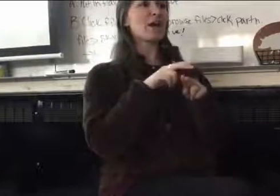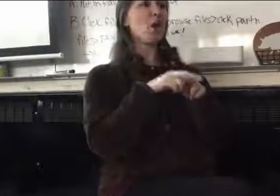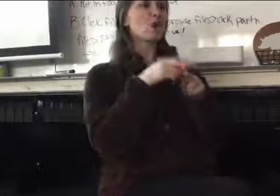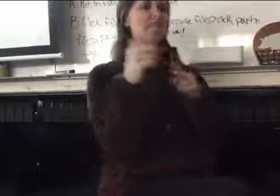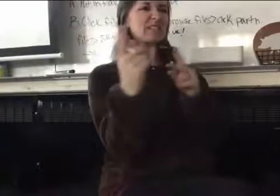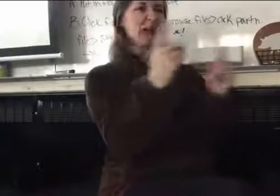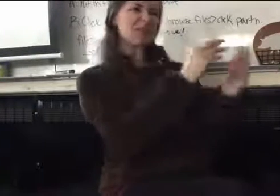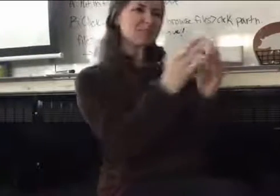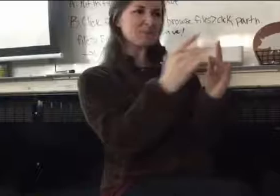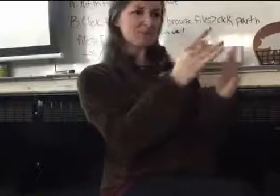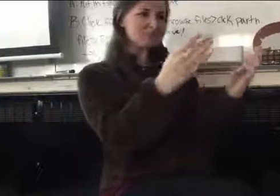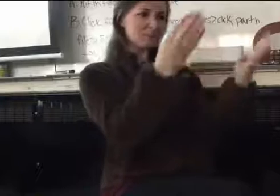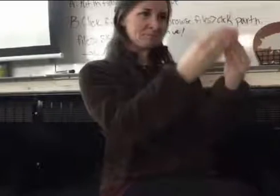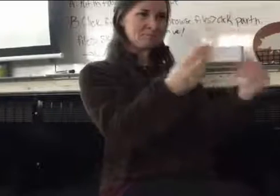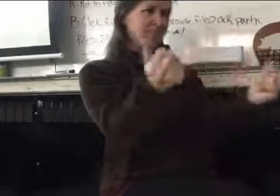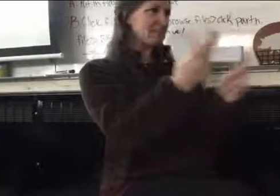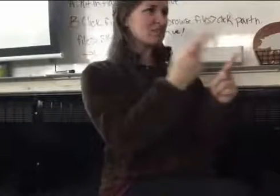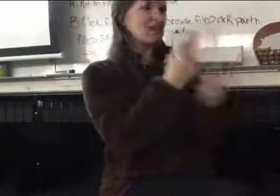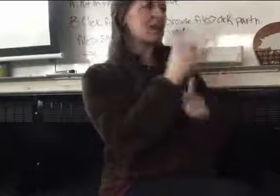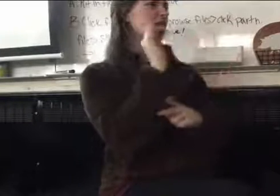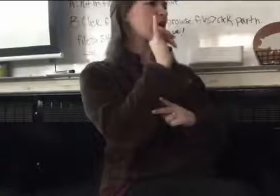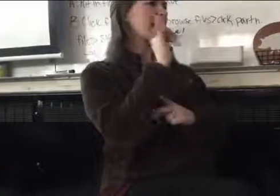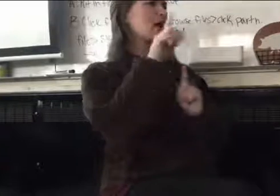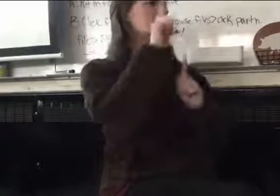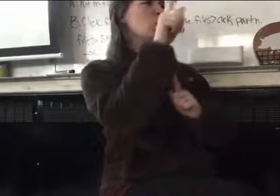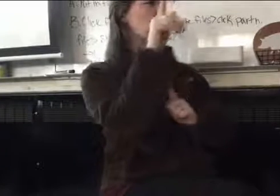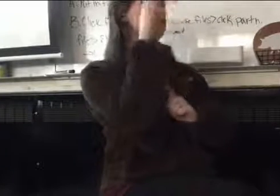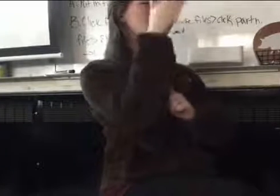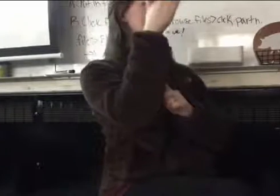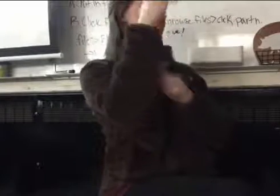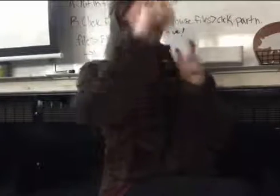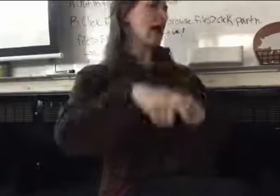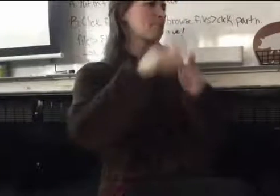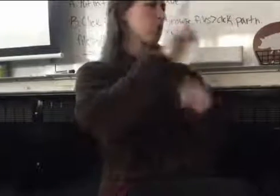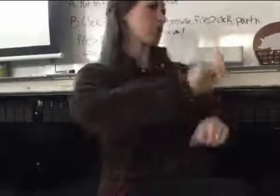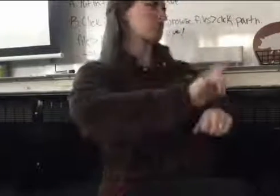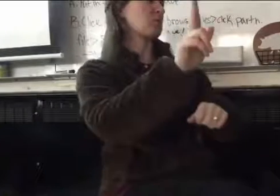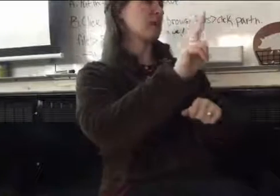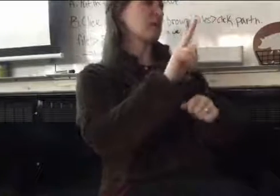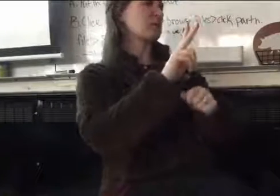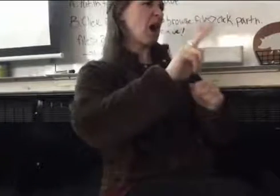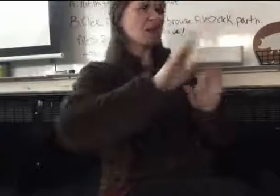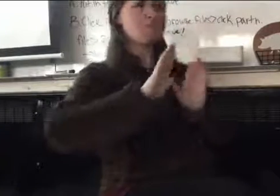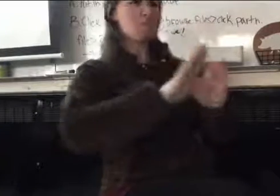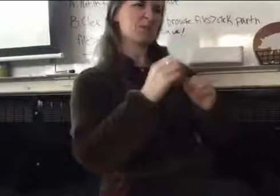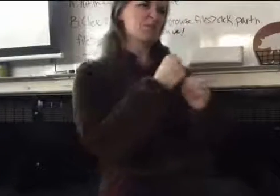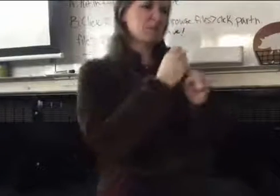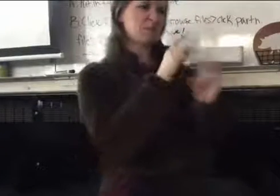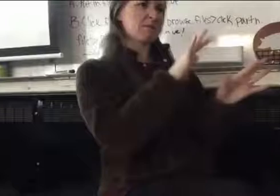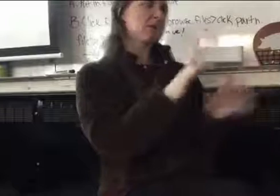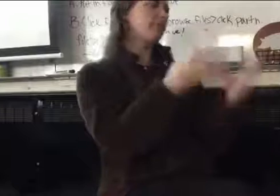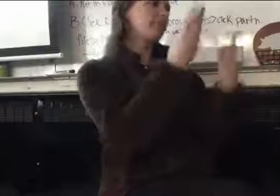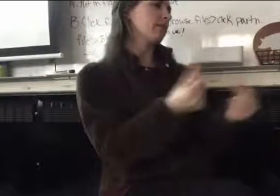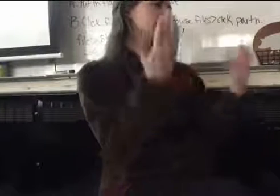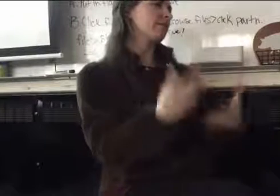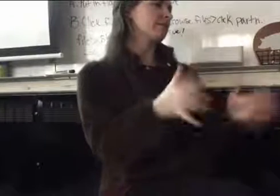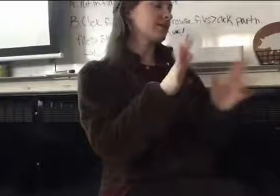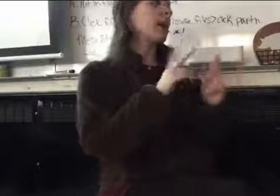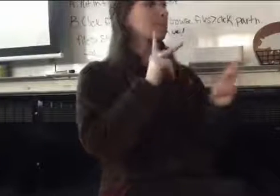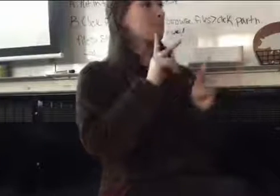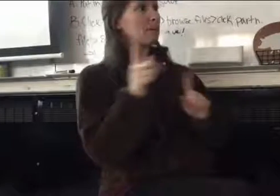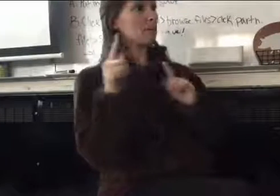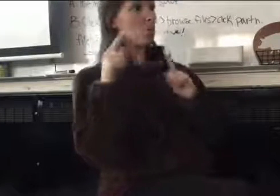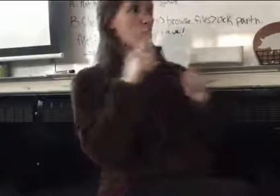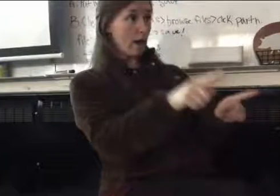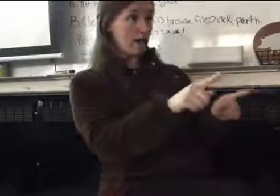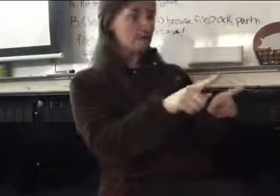hash it out, let's go out to the flagpole at 3 o'clock, we'll push each other around, and then we'll be all good and we'll go home. People went to this battle and surrounded